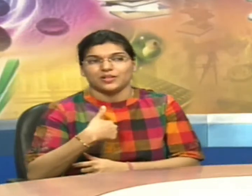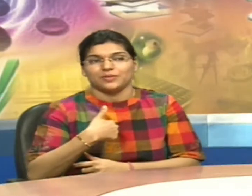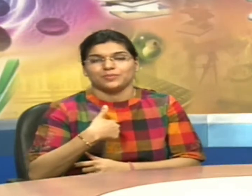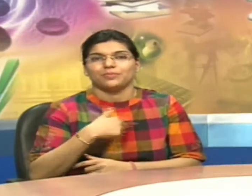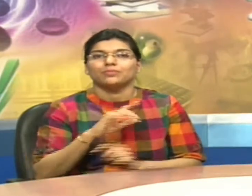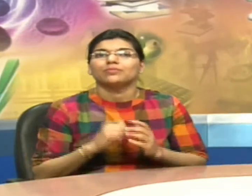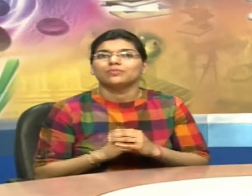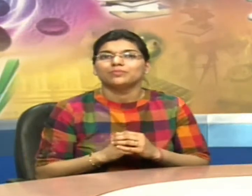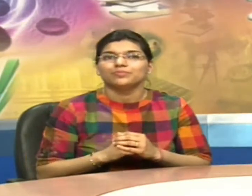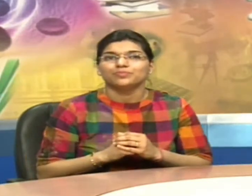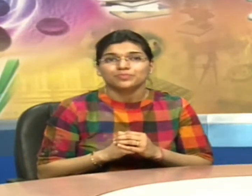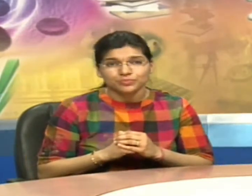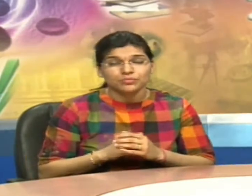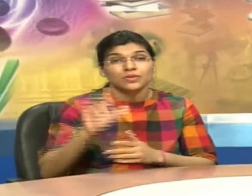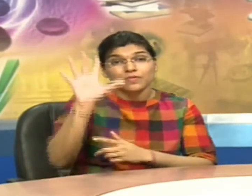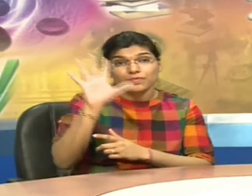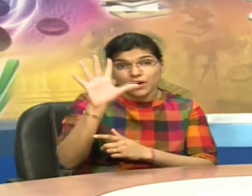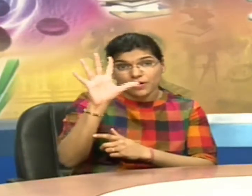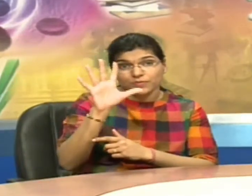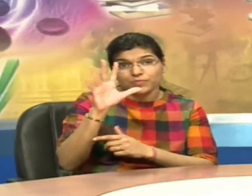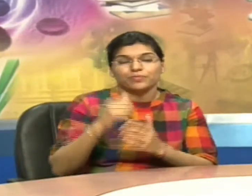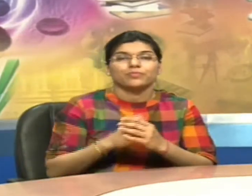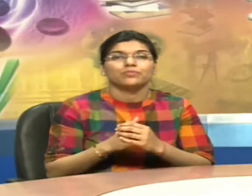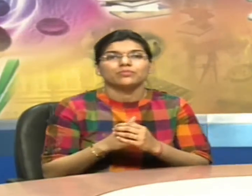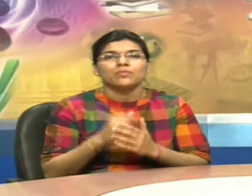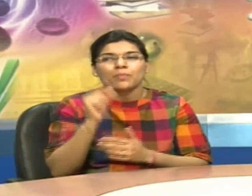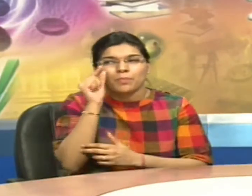be yes. The fifth is,